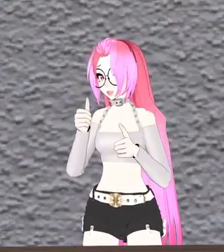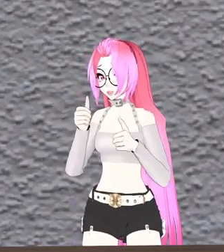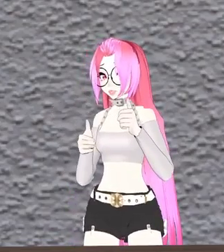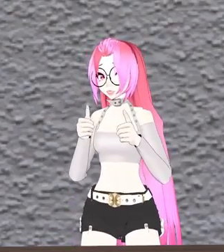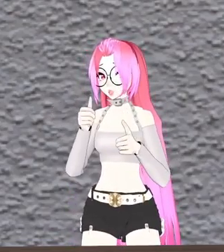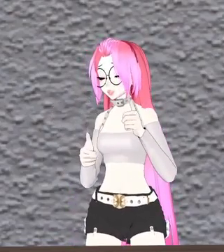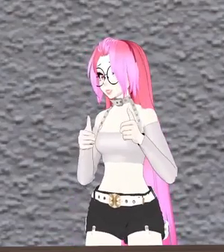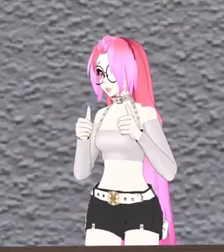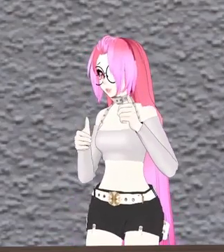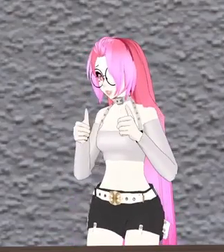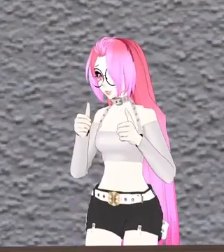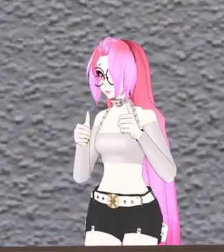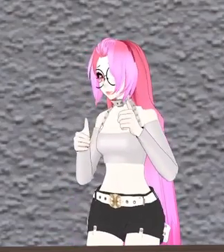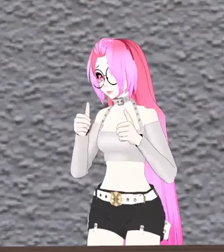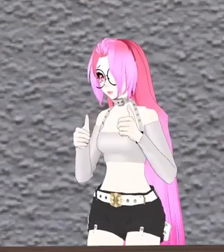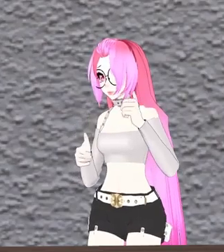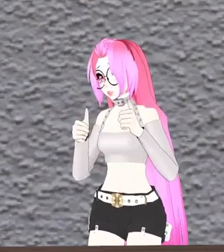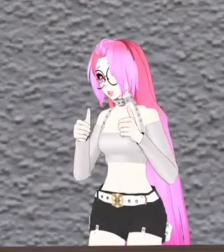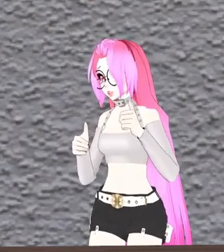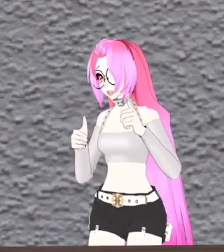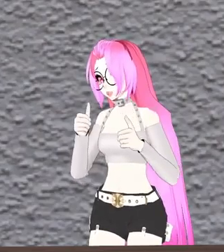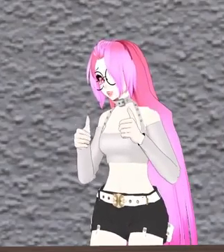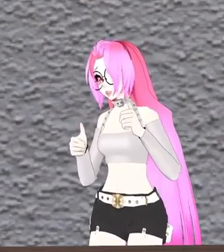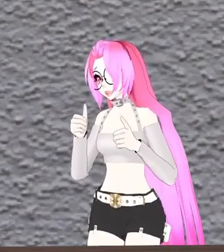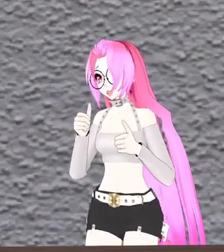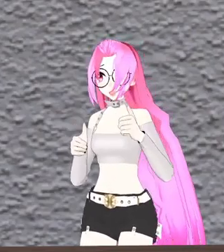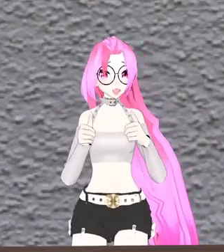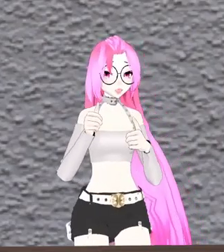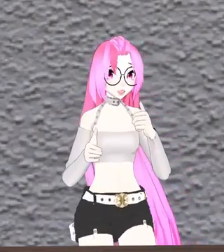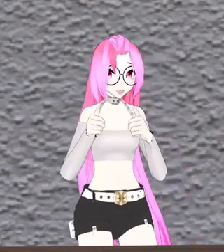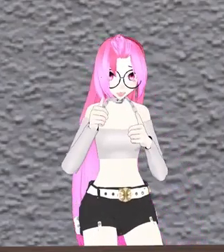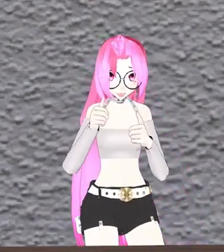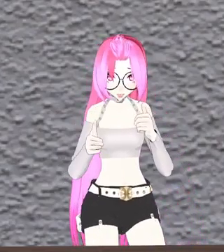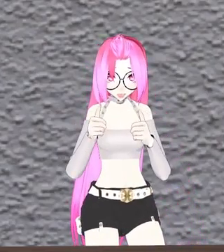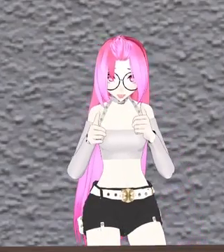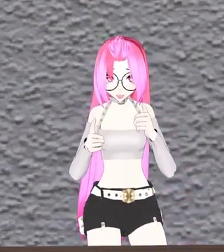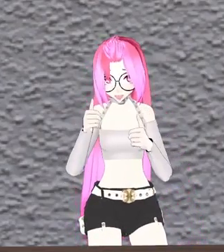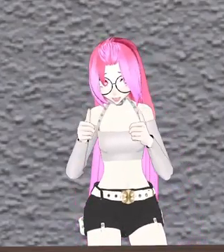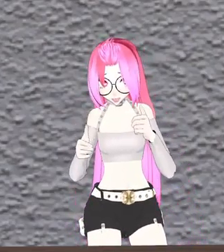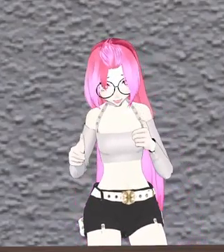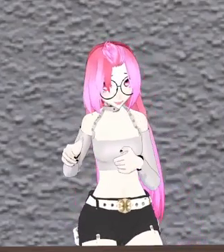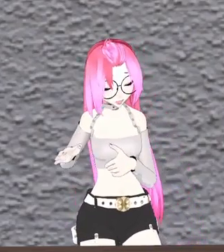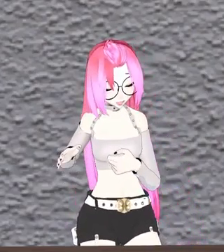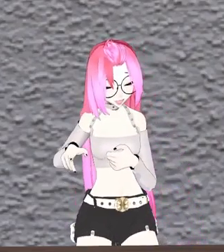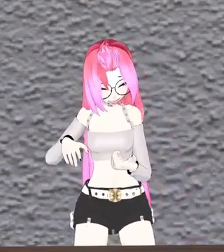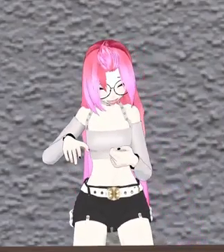like this, which. Yeah, it is sad. It's very sad that this new update broke our thumbs.